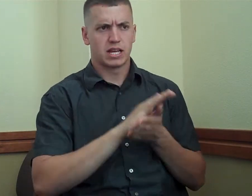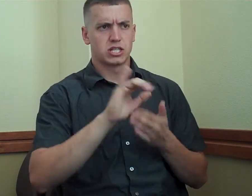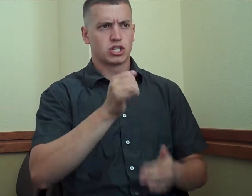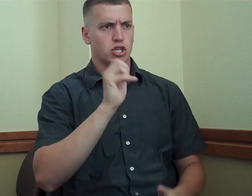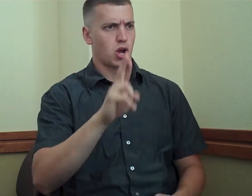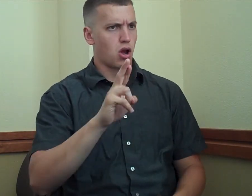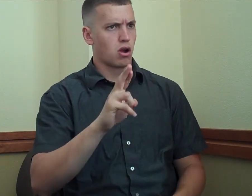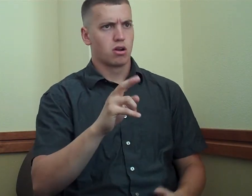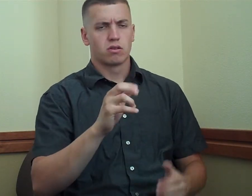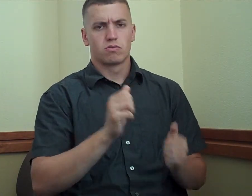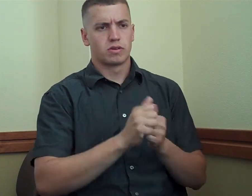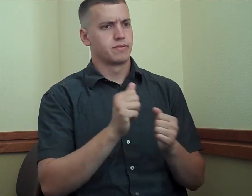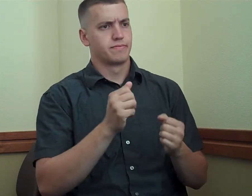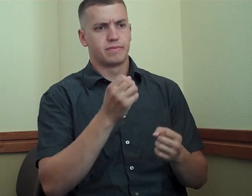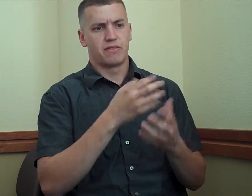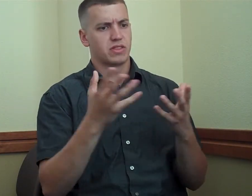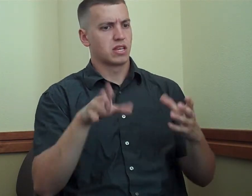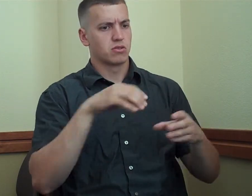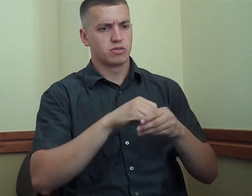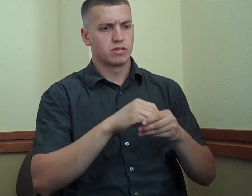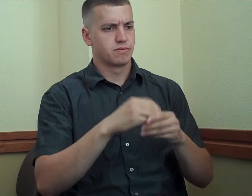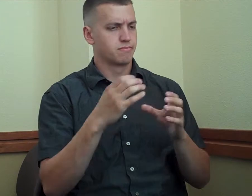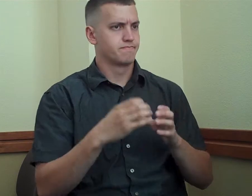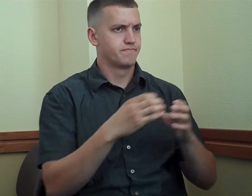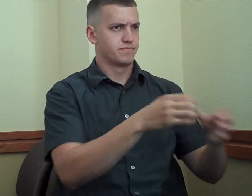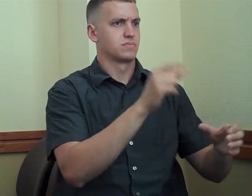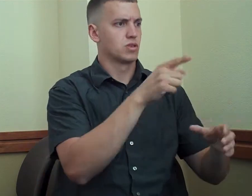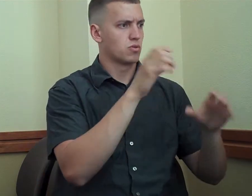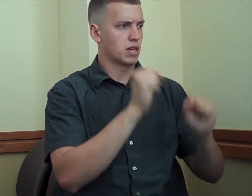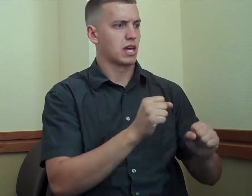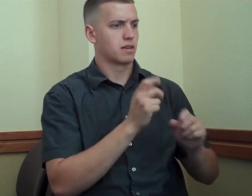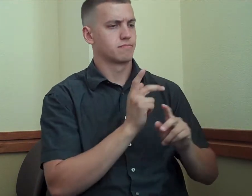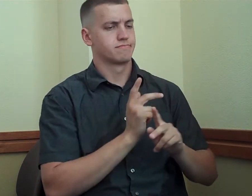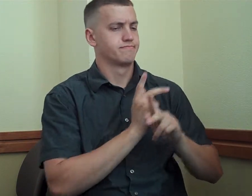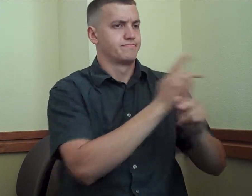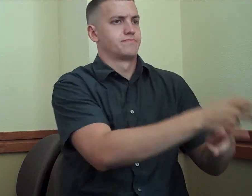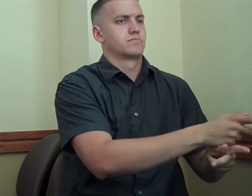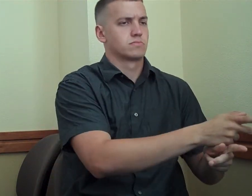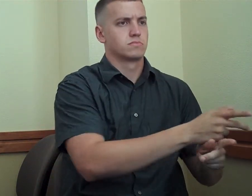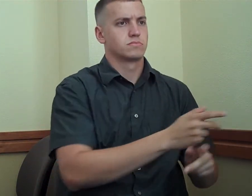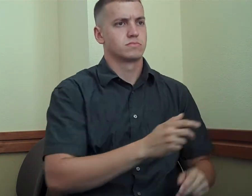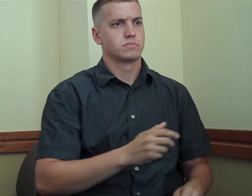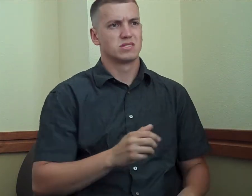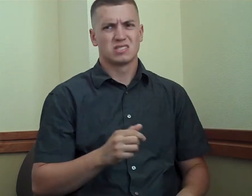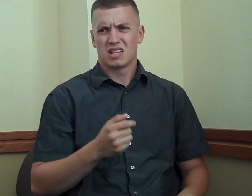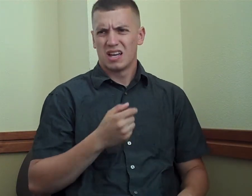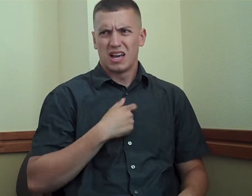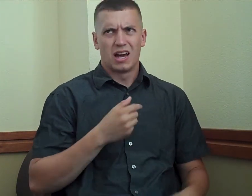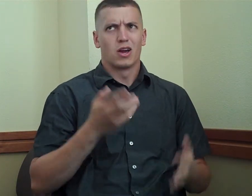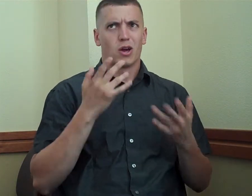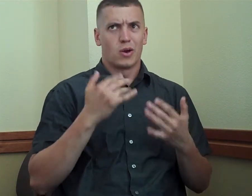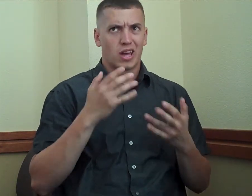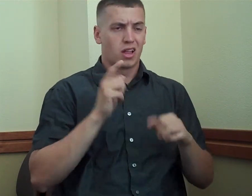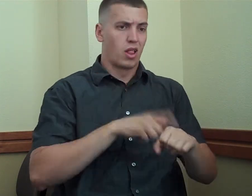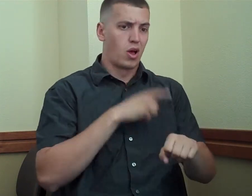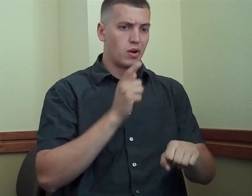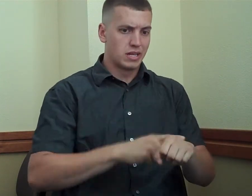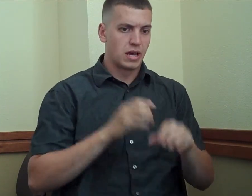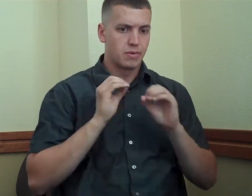and great. And then I didn't hear from them for weeks. So I called and I asked what's going on with the heart